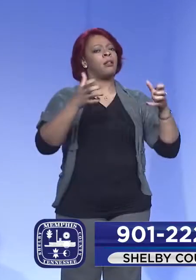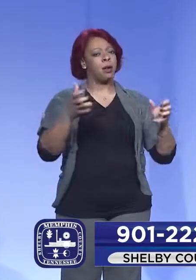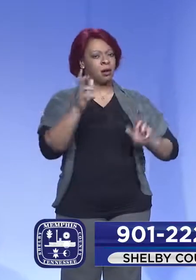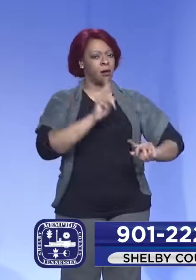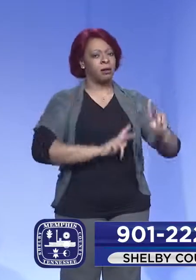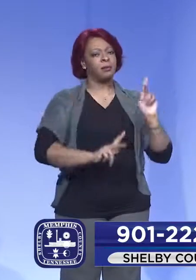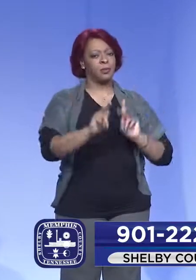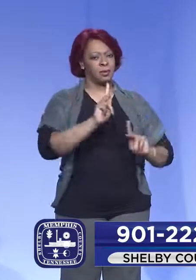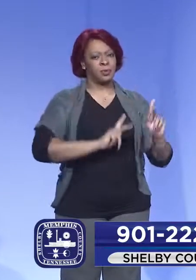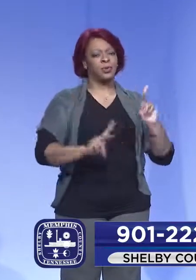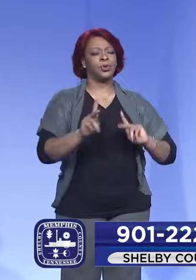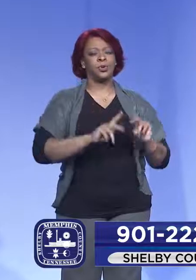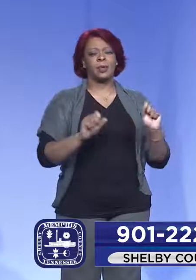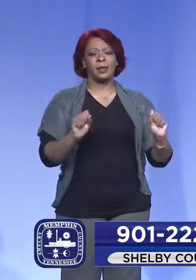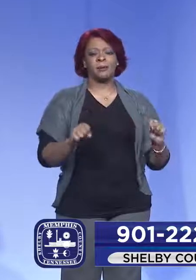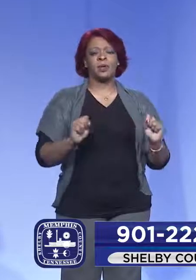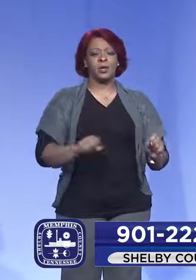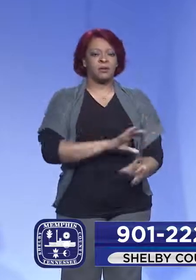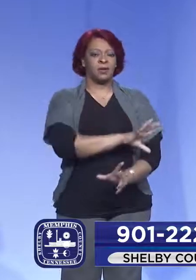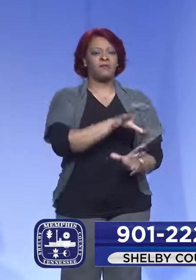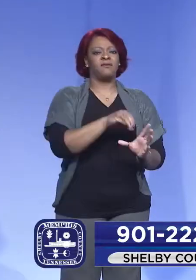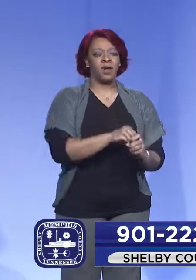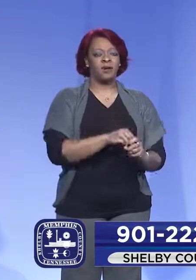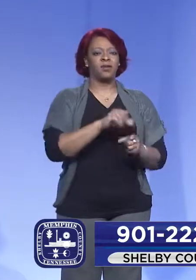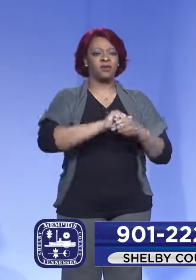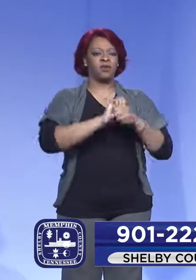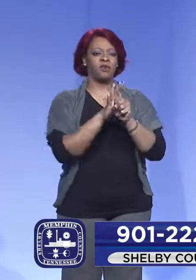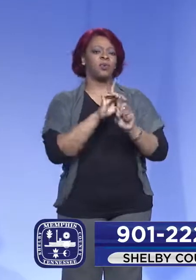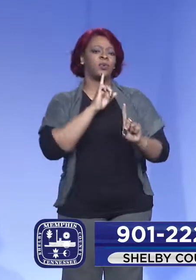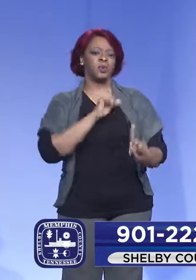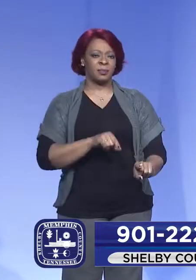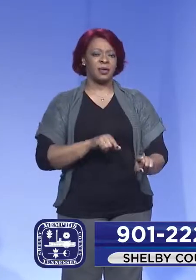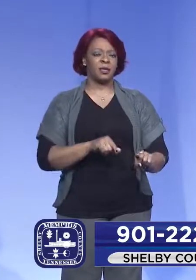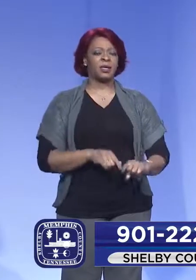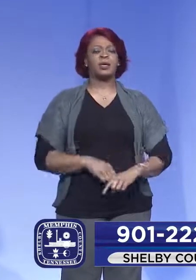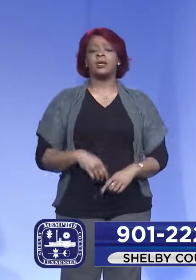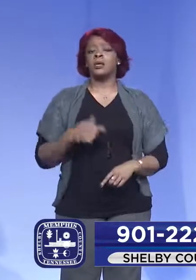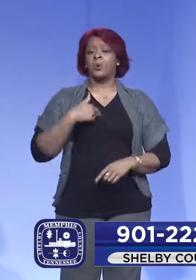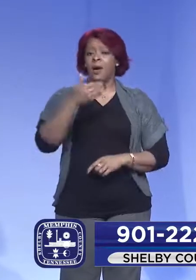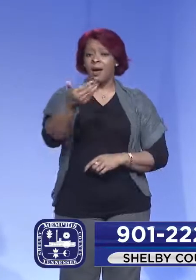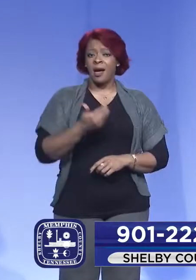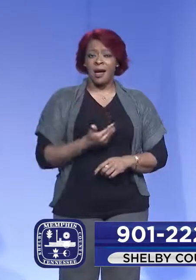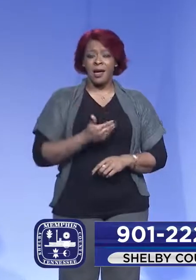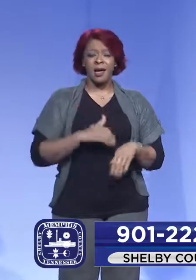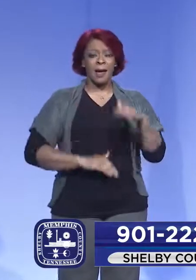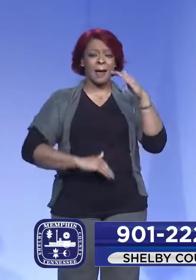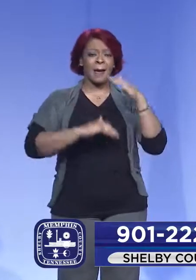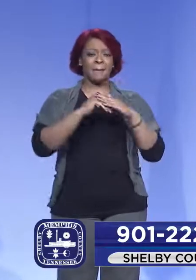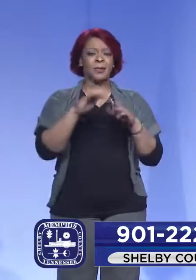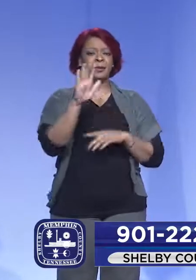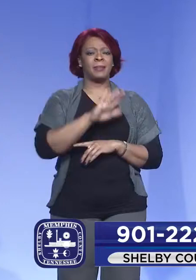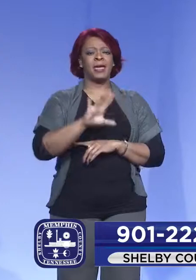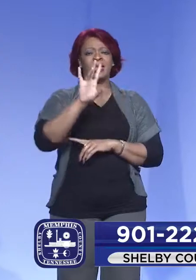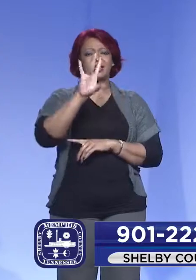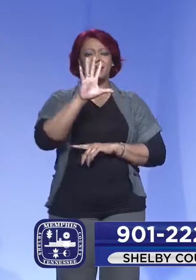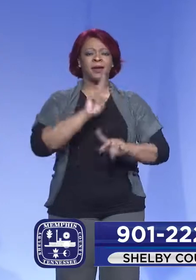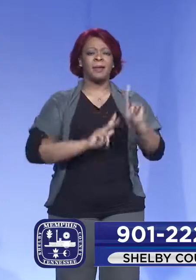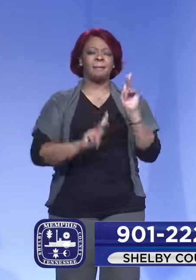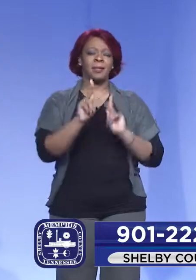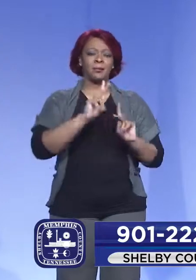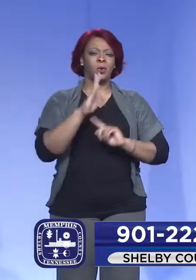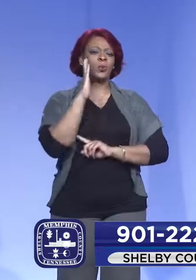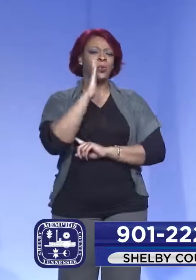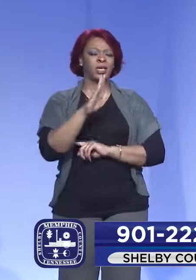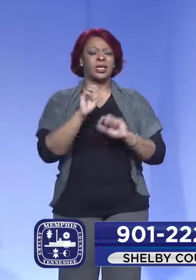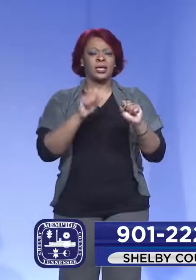of people to be able to be involved in the COVID response. We'll be hiring somewhere up to about 75 people